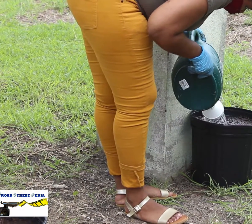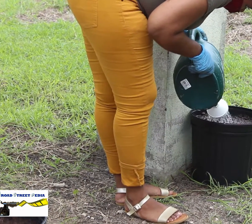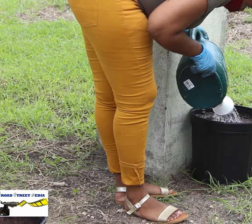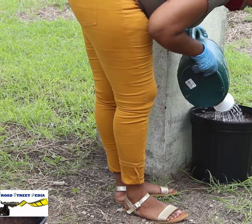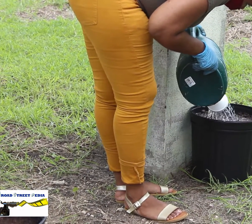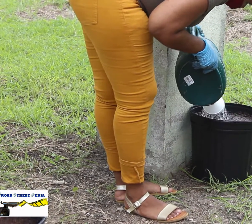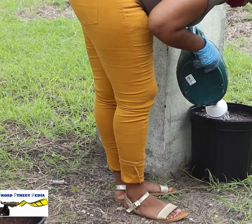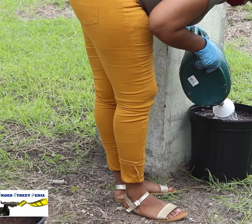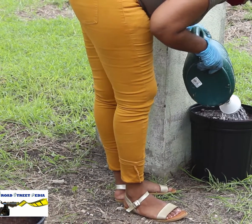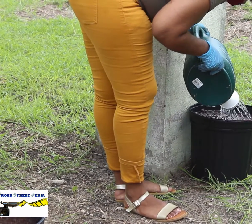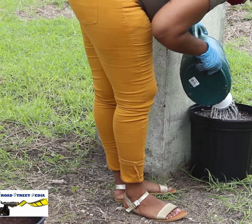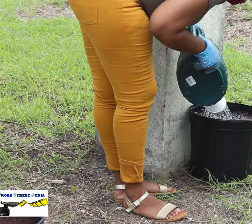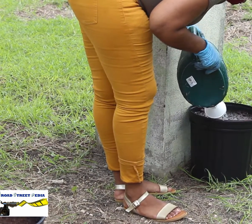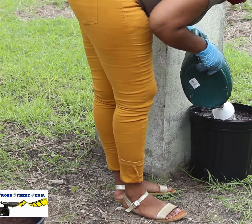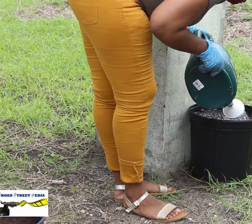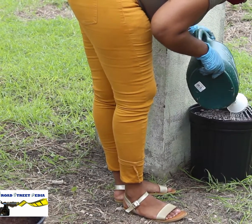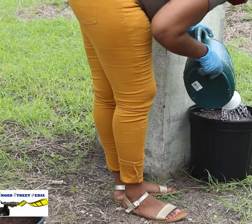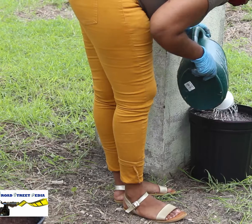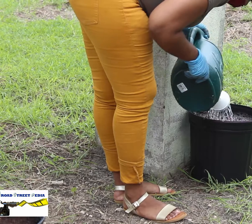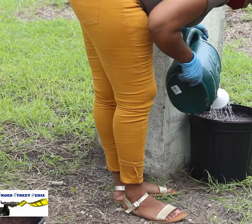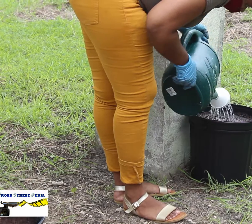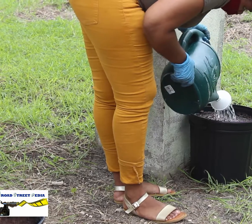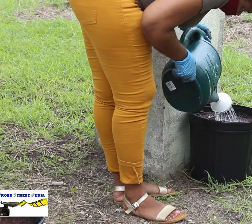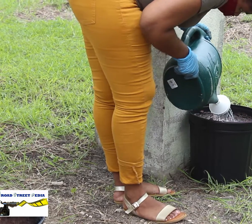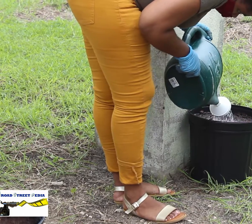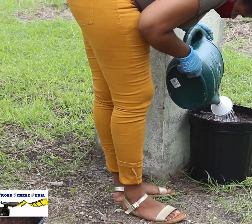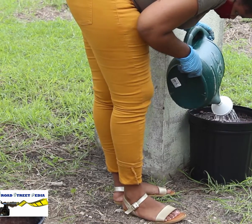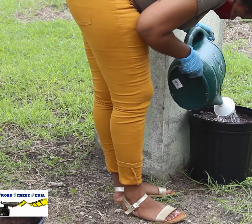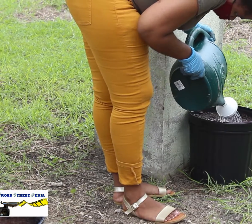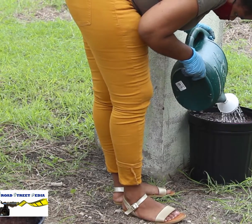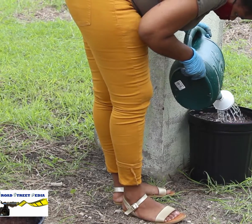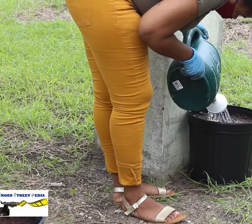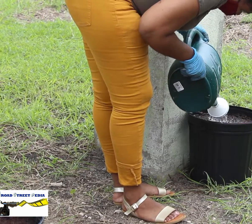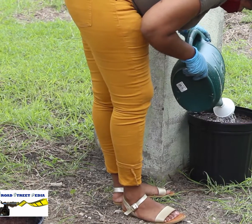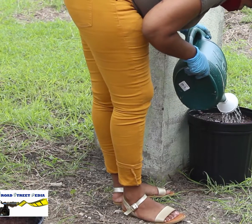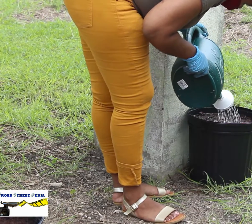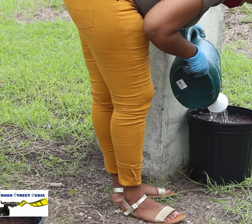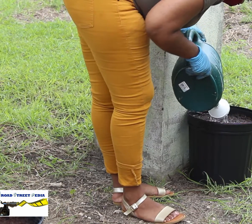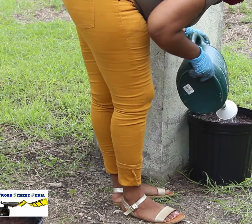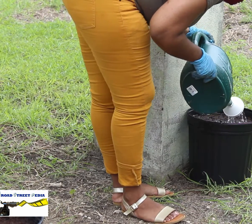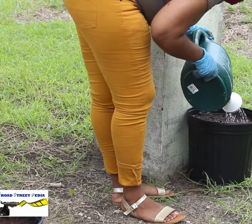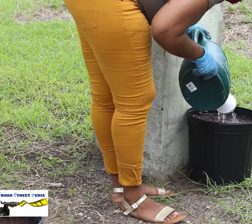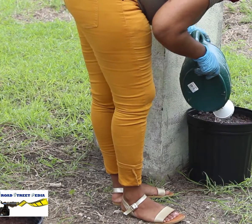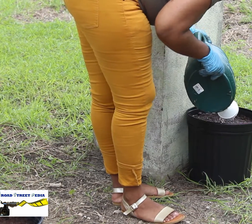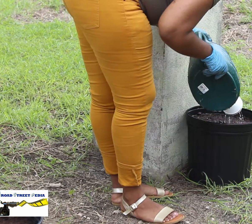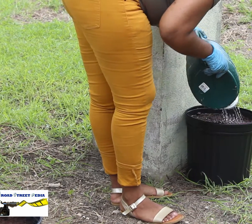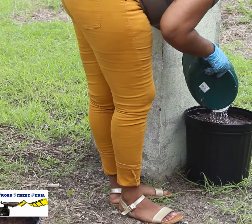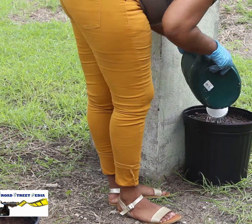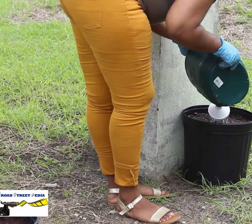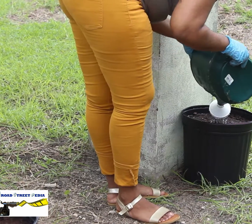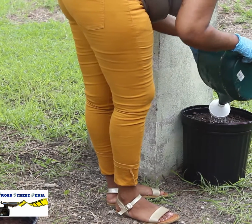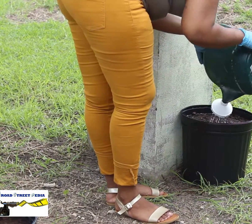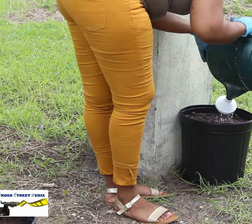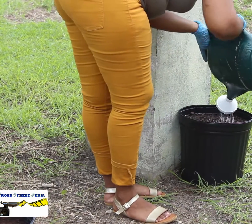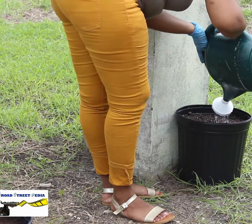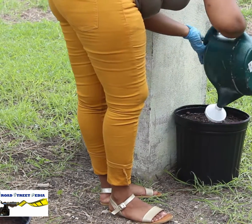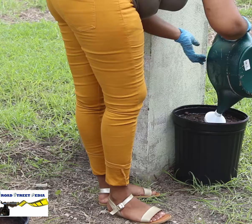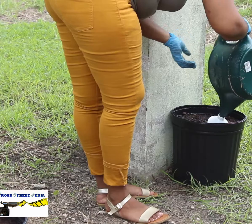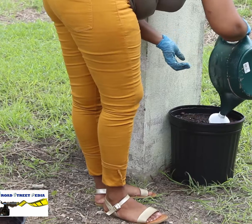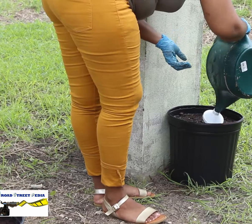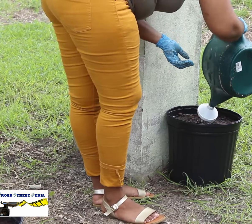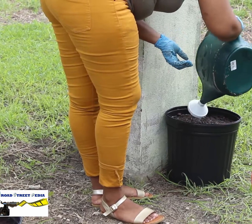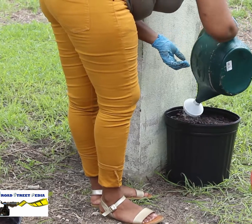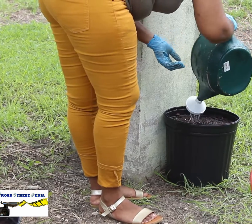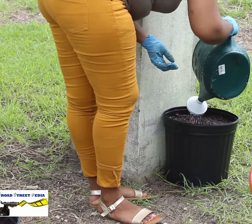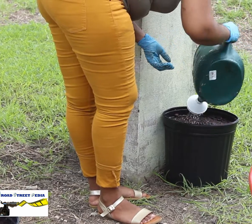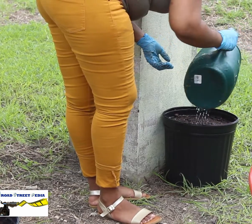So when they coming back? Who came to this last children? Bunny? Who's supposed